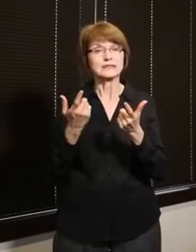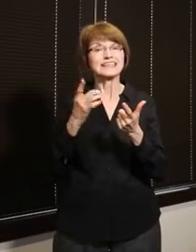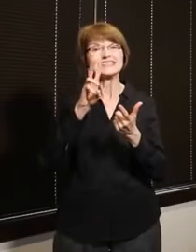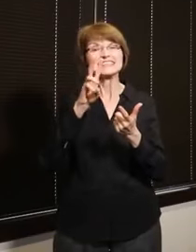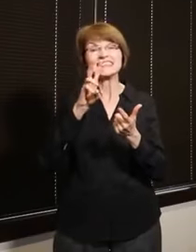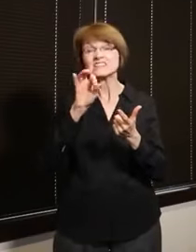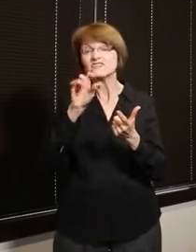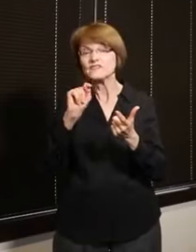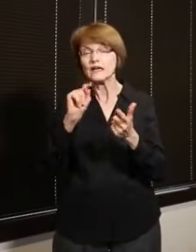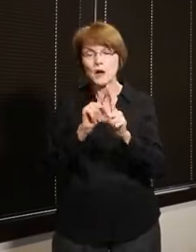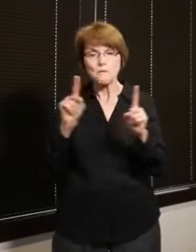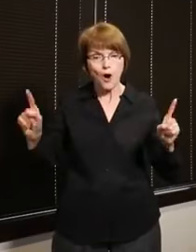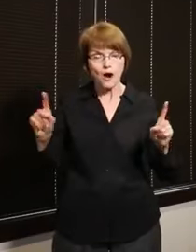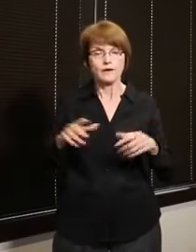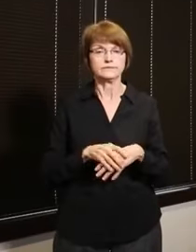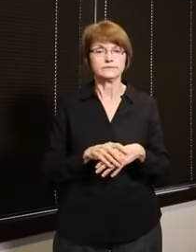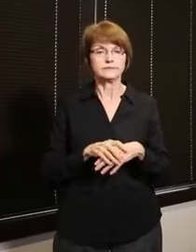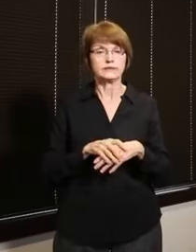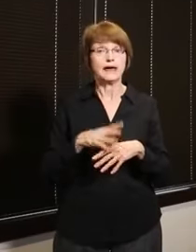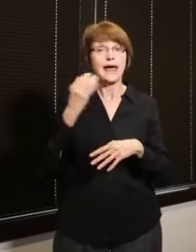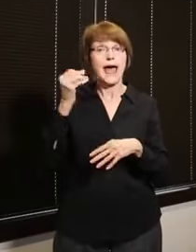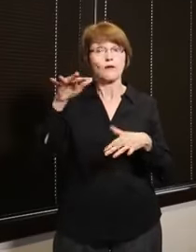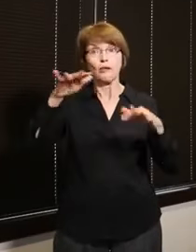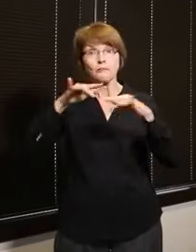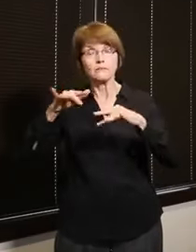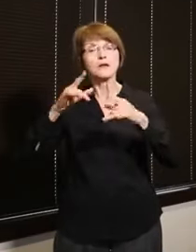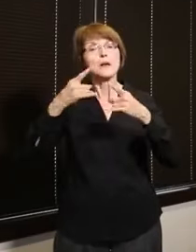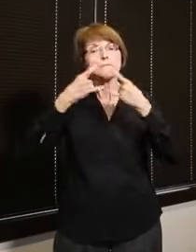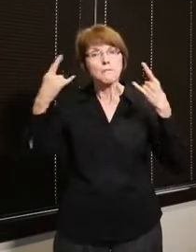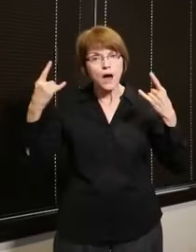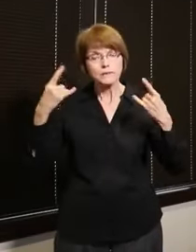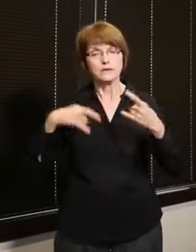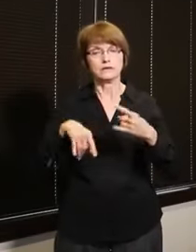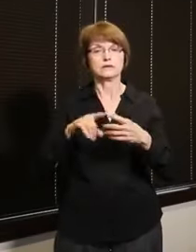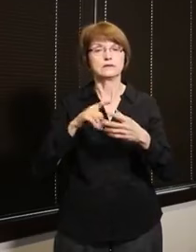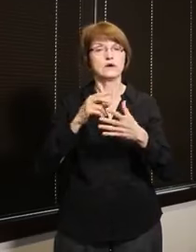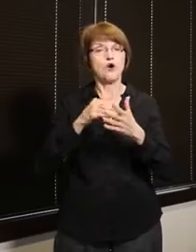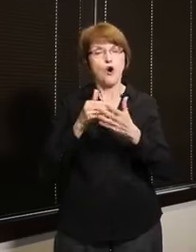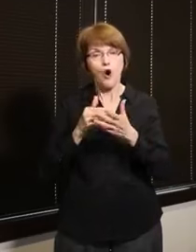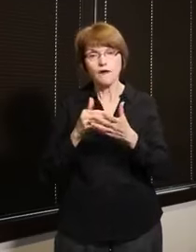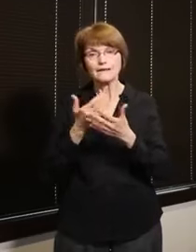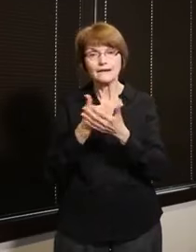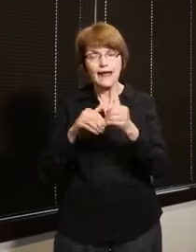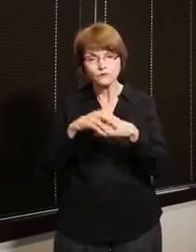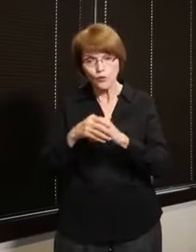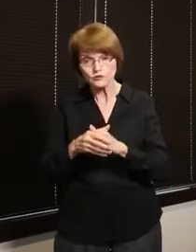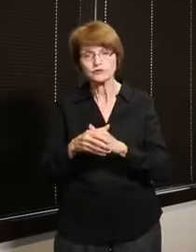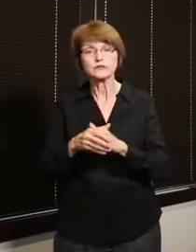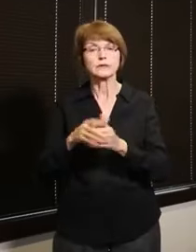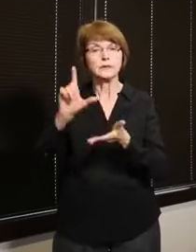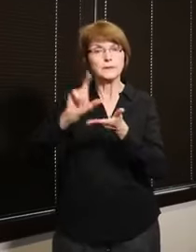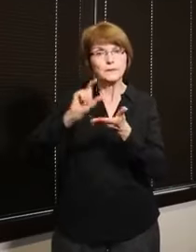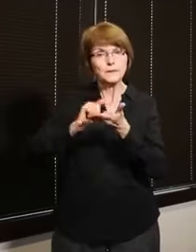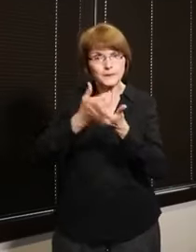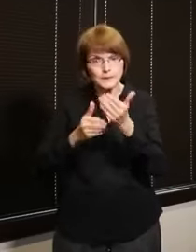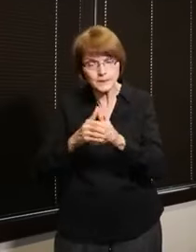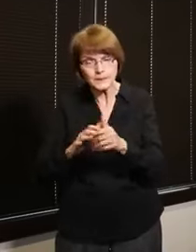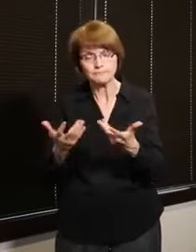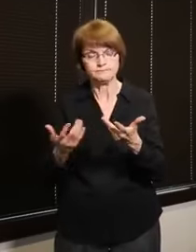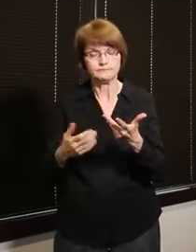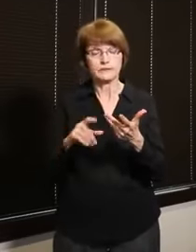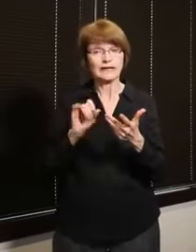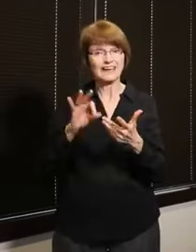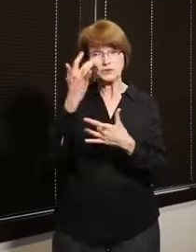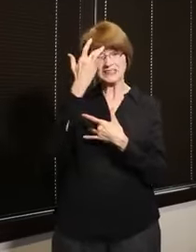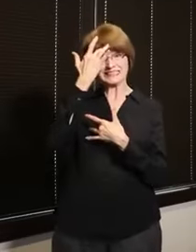apart, wearing masks in public, washing your hands frequently or using hand sanitizer, making sure if you're